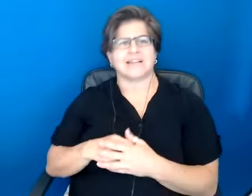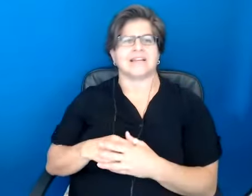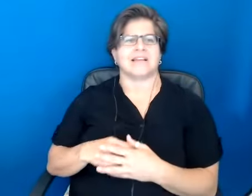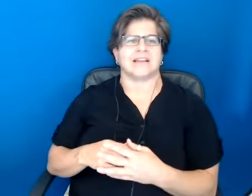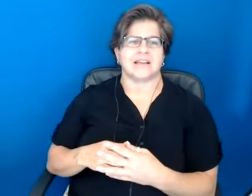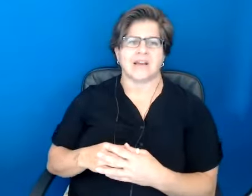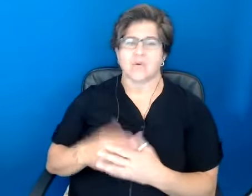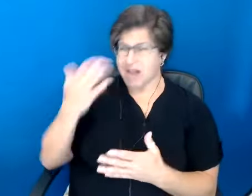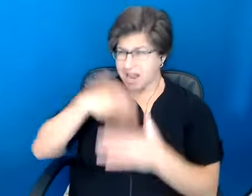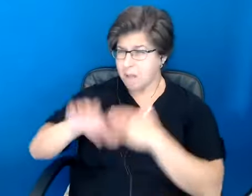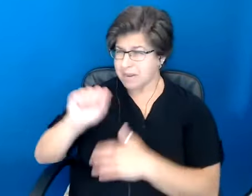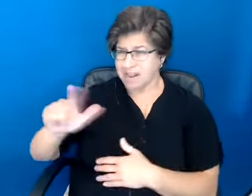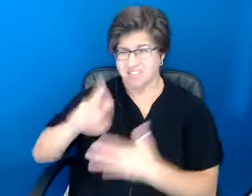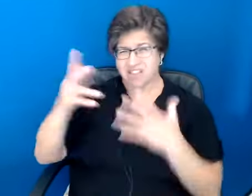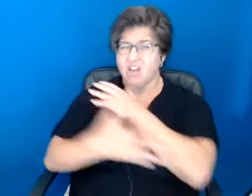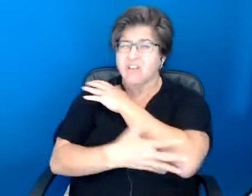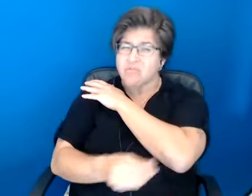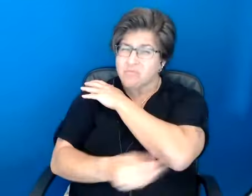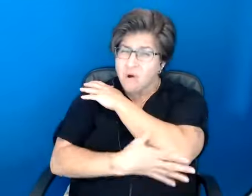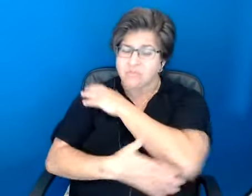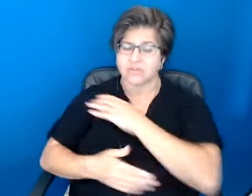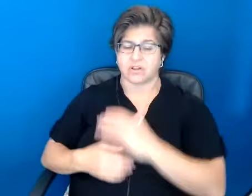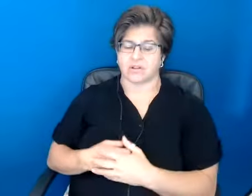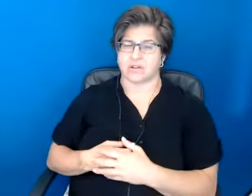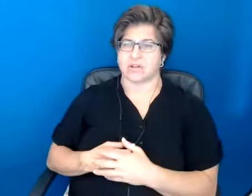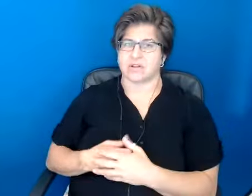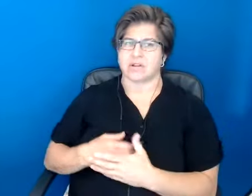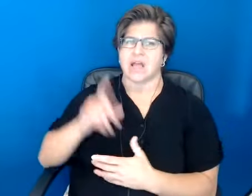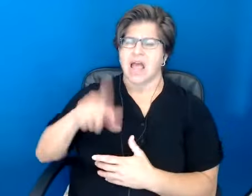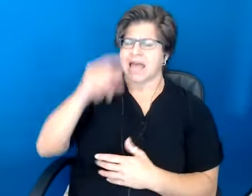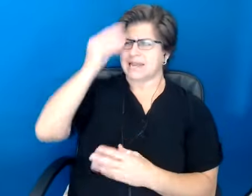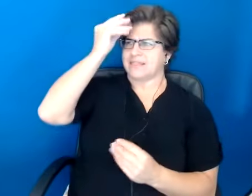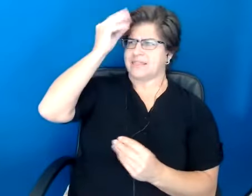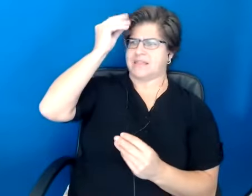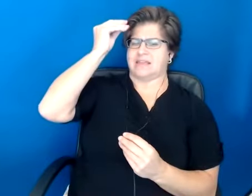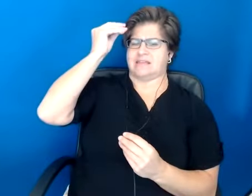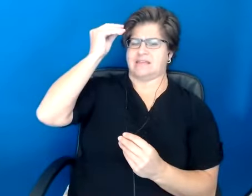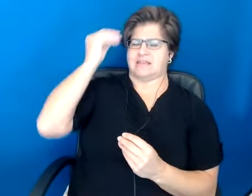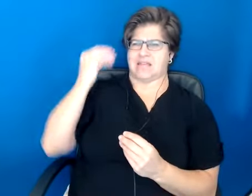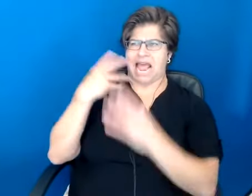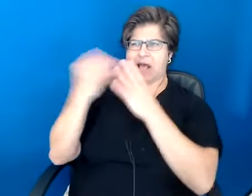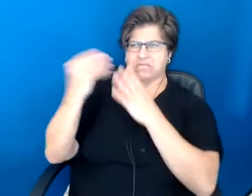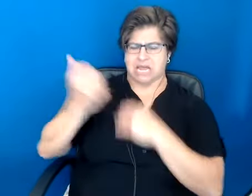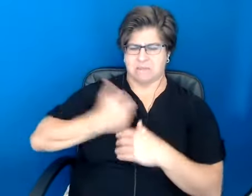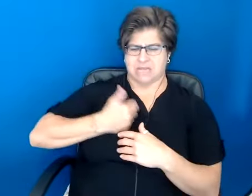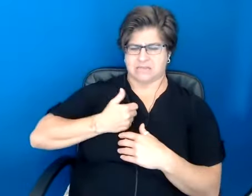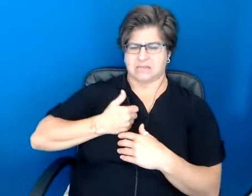I had a nice home. I always share this in Al-Anon, because when I came into Al-Anon, there was a lot of poverty. And when I came